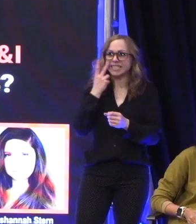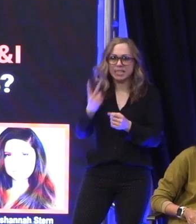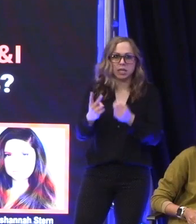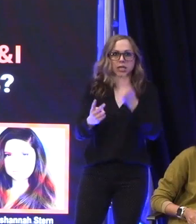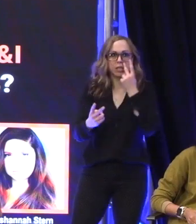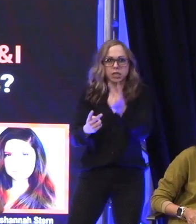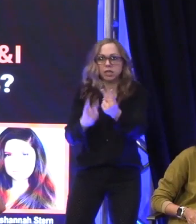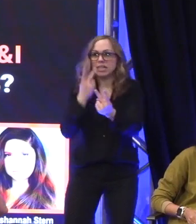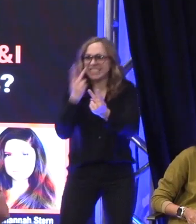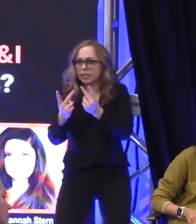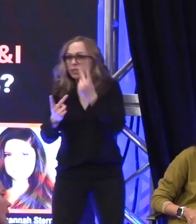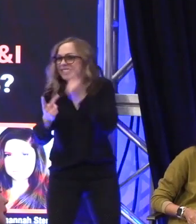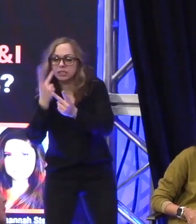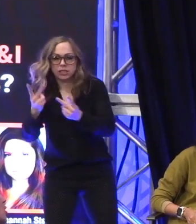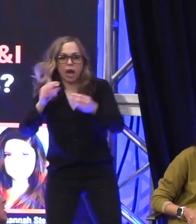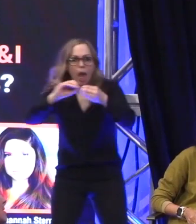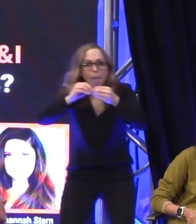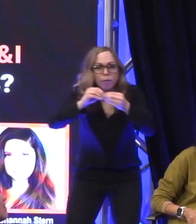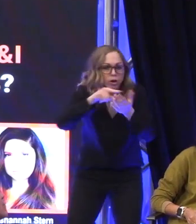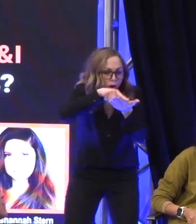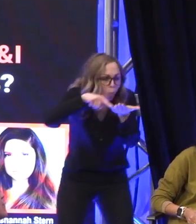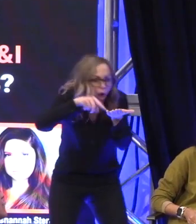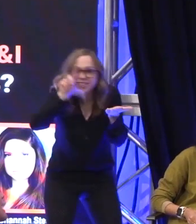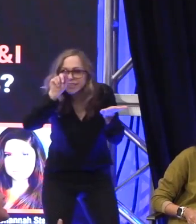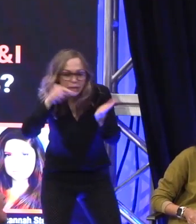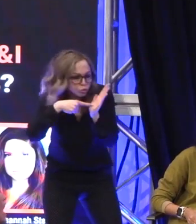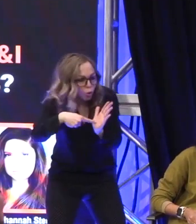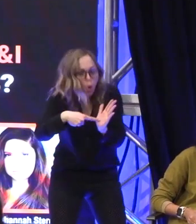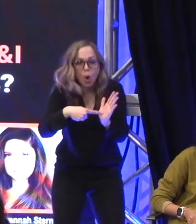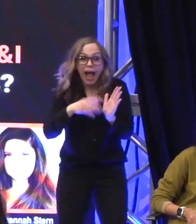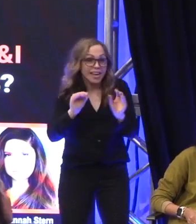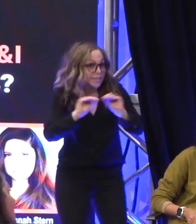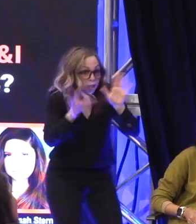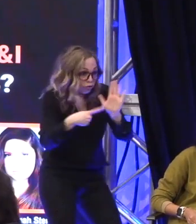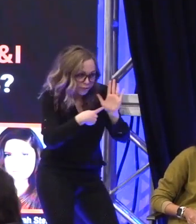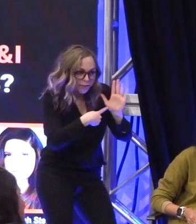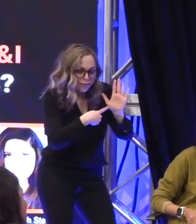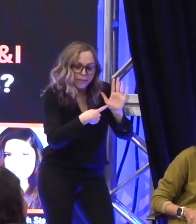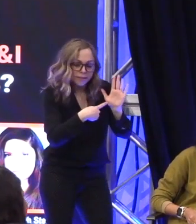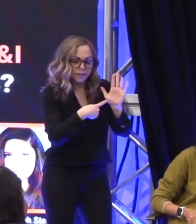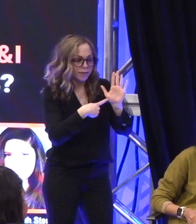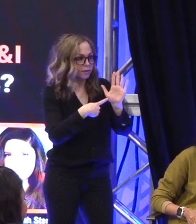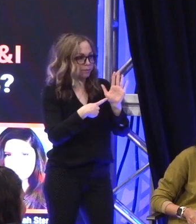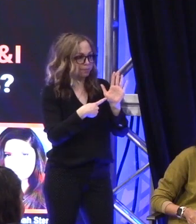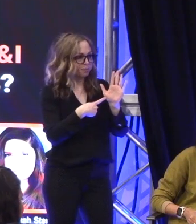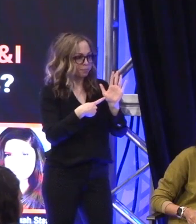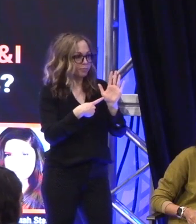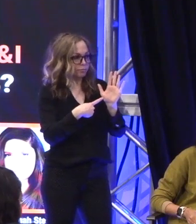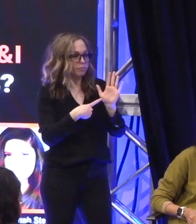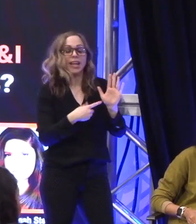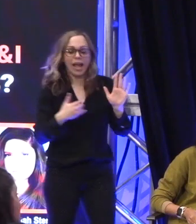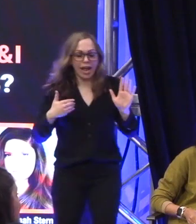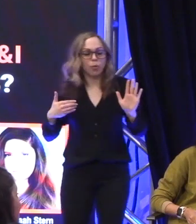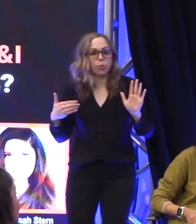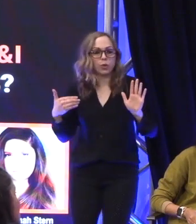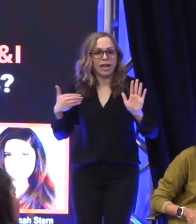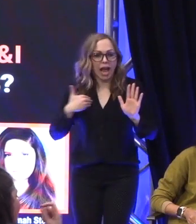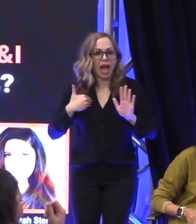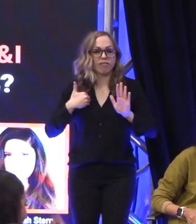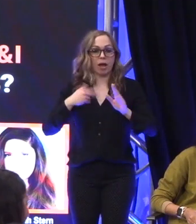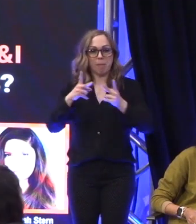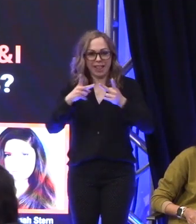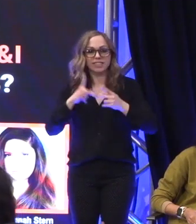let's see what the numbers tell us. Let's look at the data, and clearly it shows that there's a place for